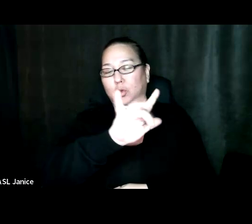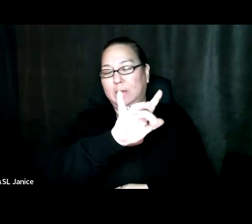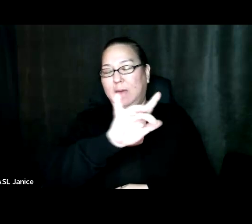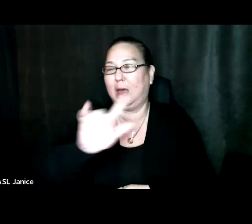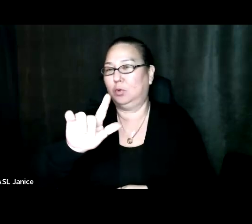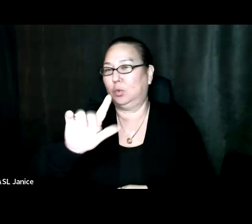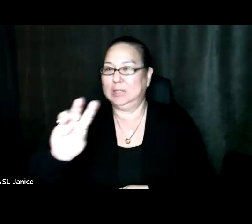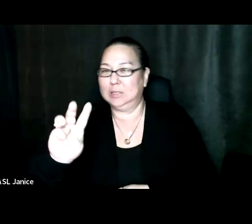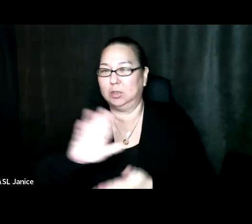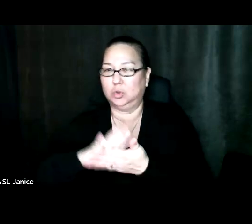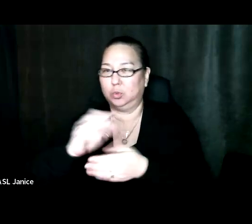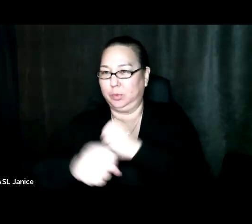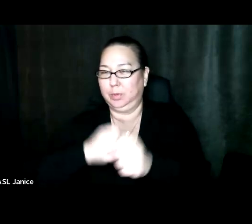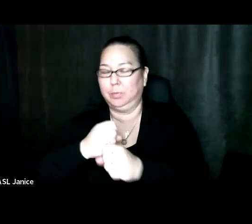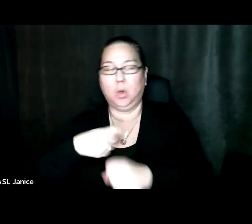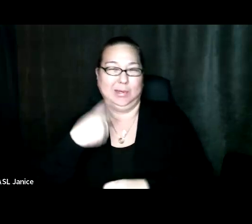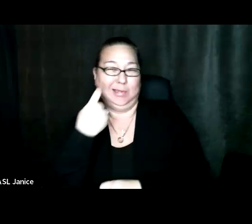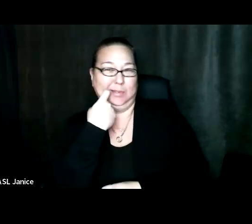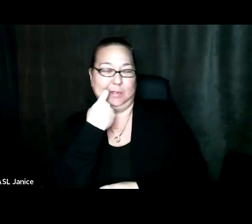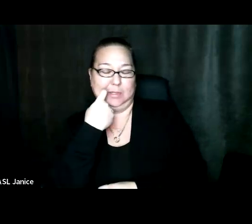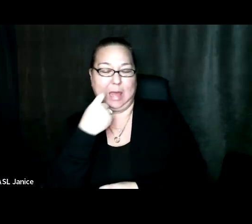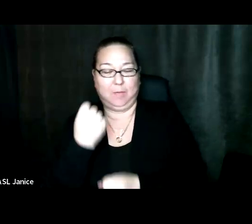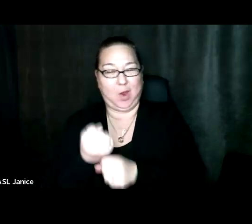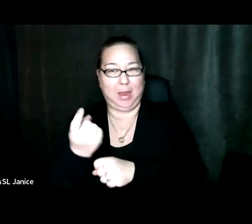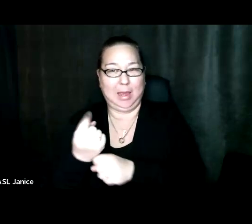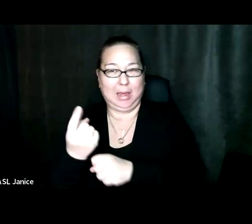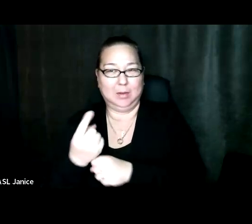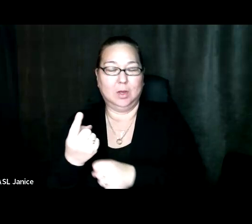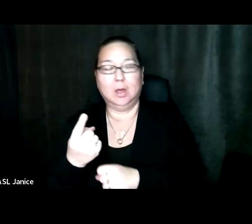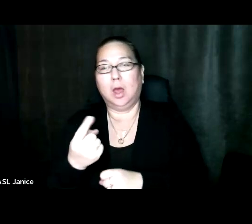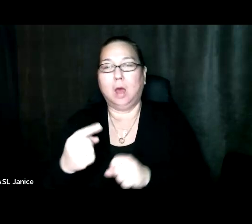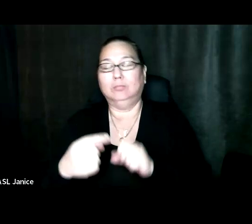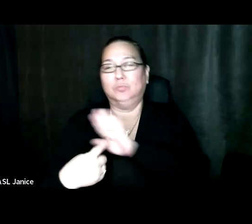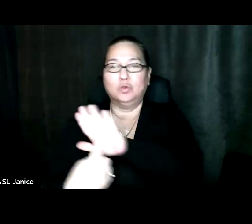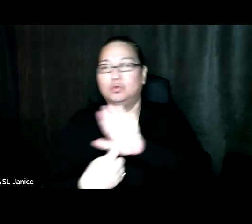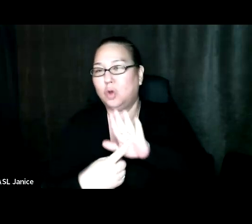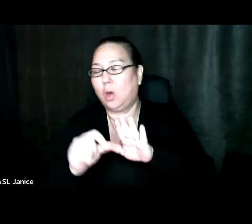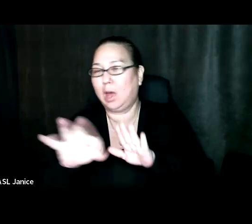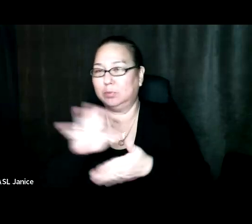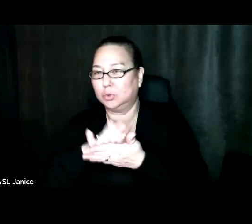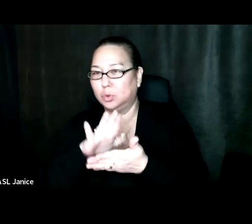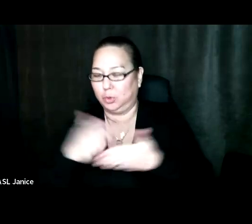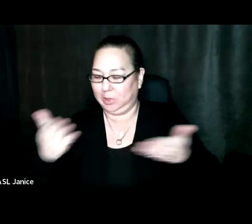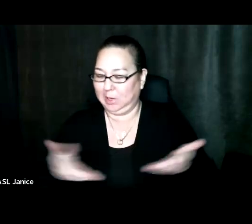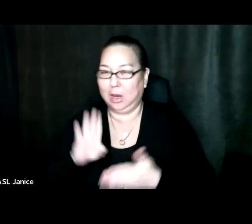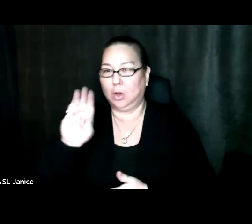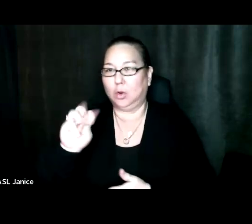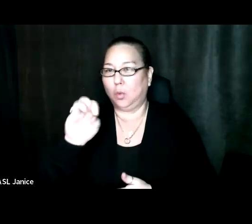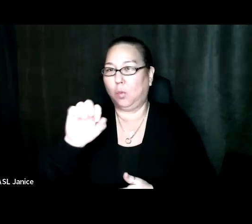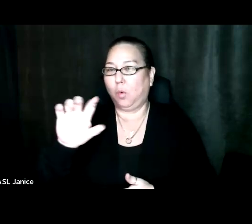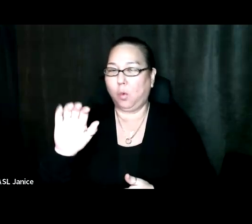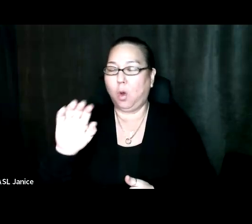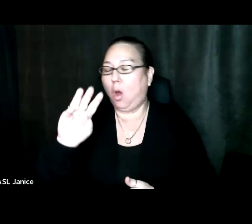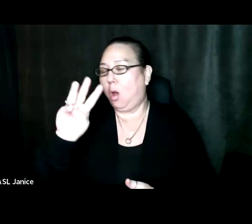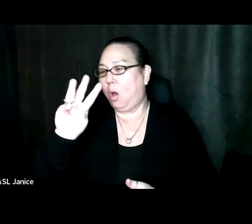year. We recently held our annual BPS Showcase of Schools here at the Bowling Building last Saturday on